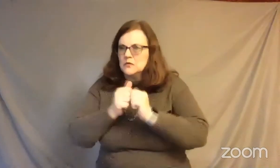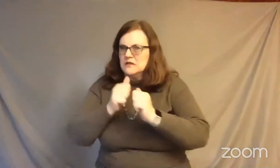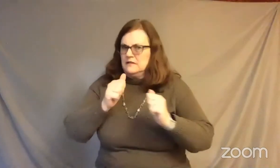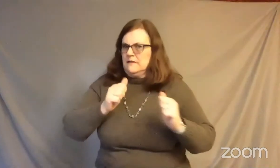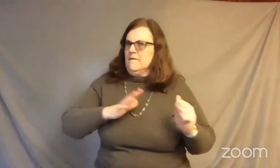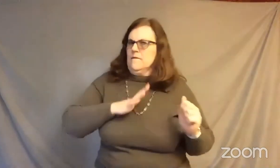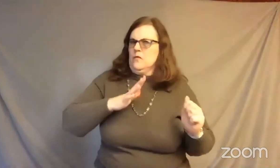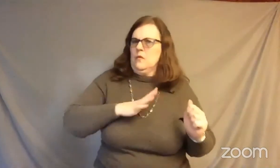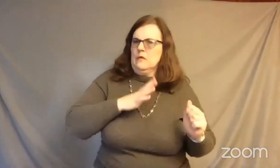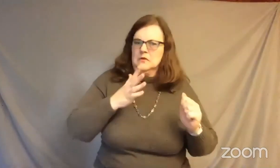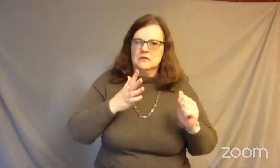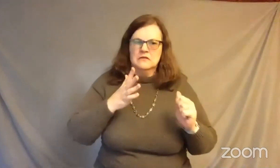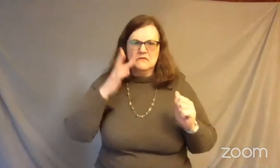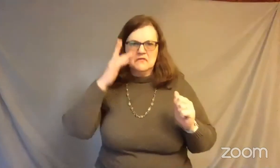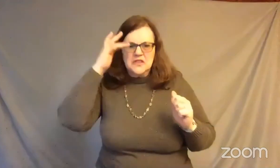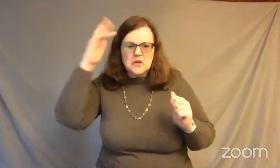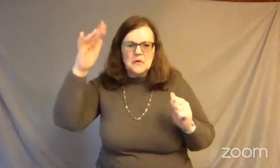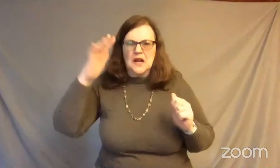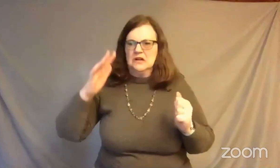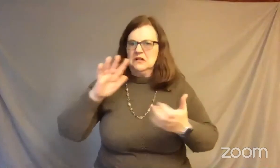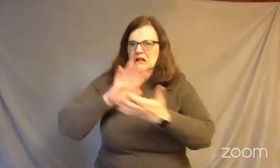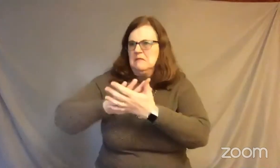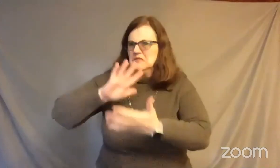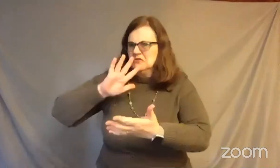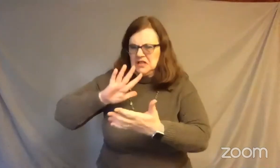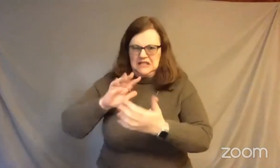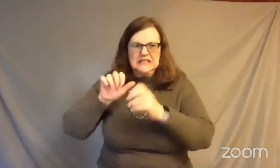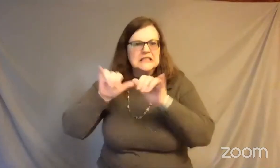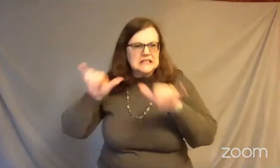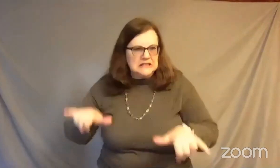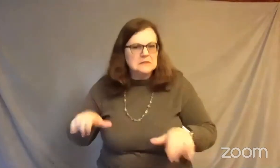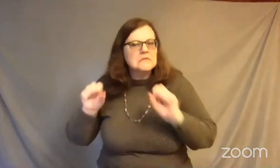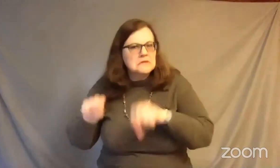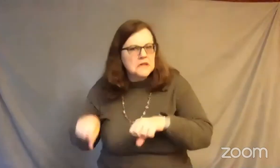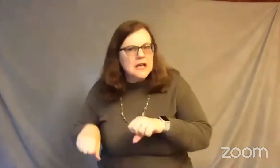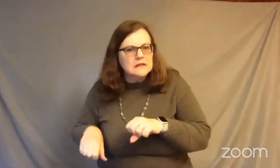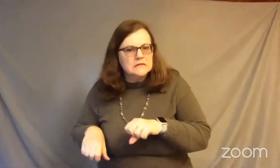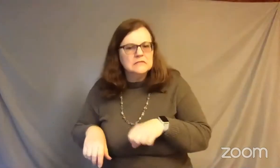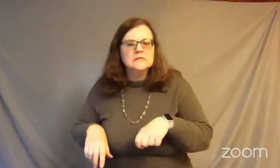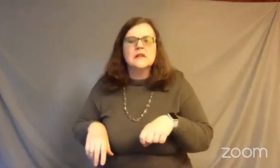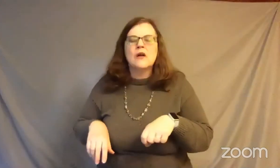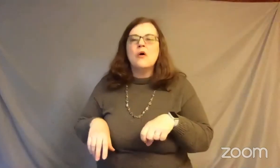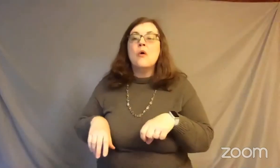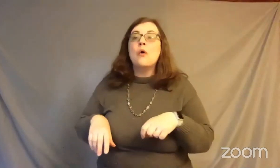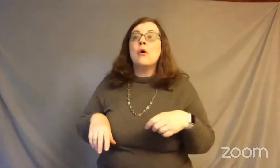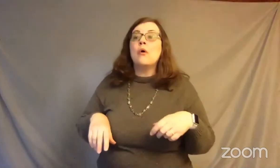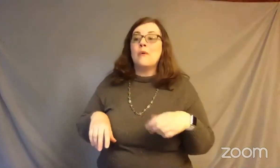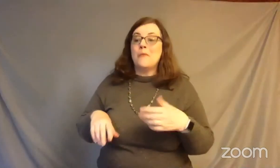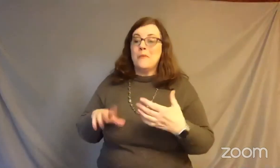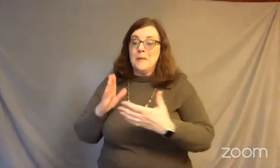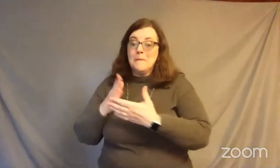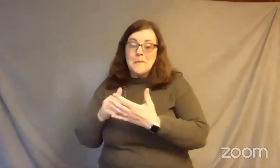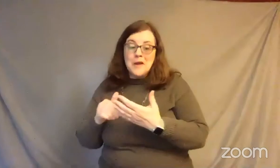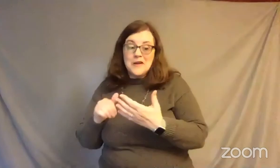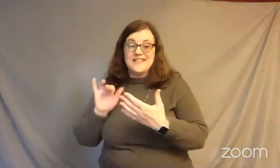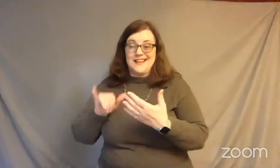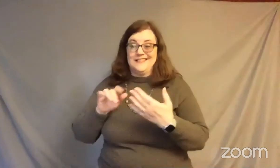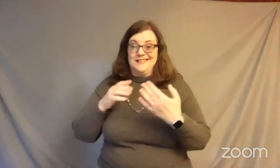We can analyze morphological agreement with formal and abstract theoretical systems, surely.